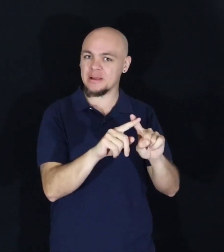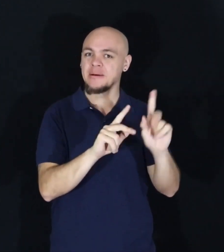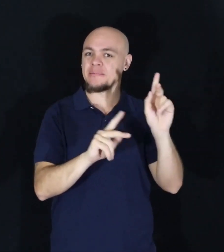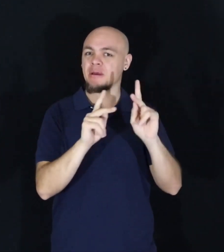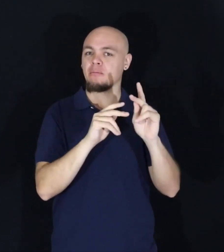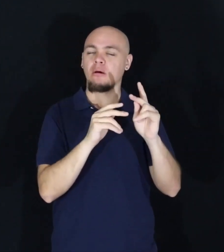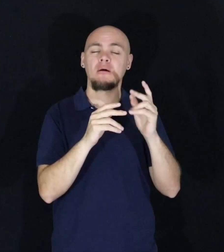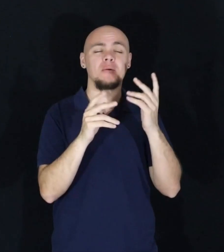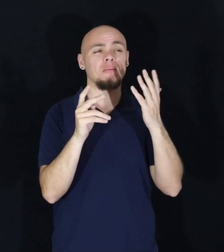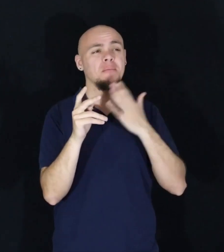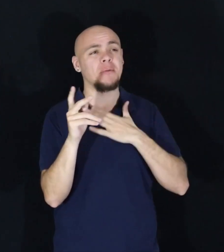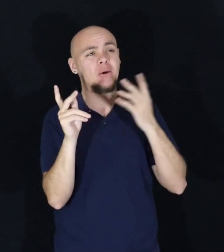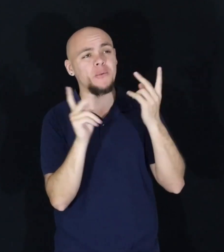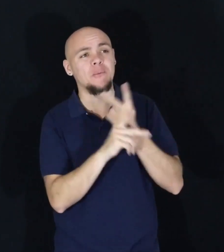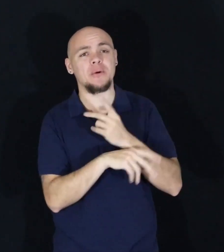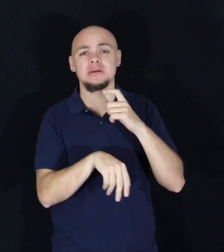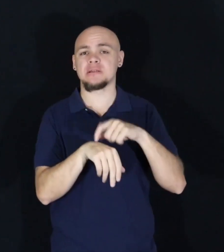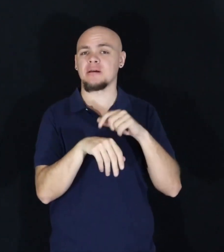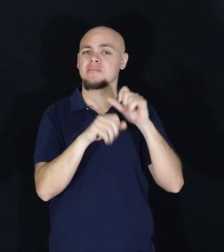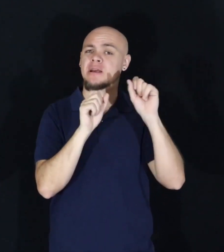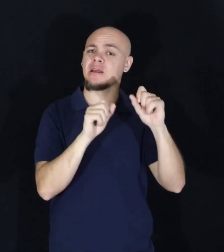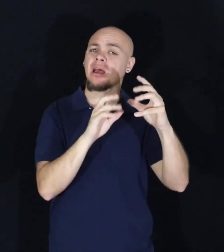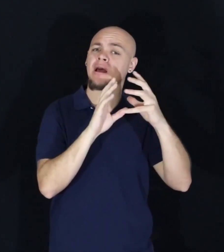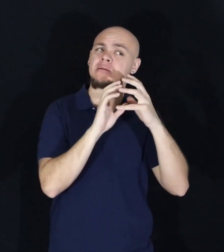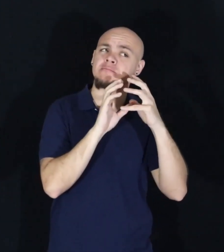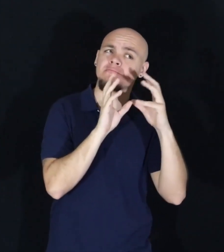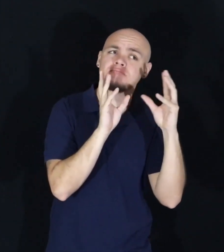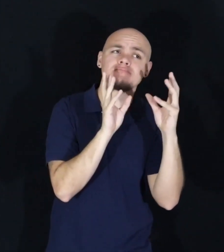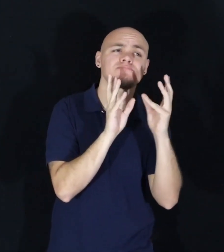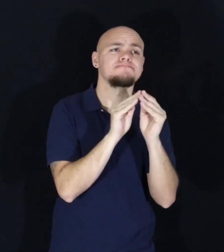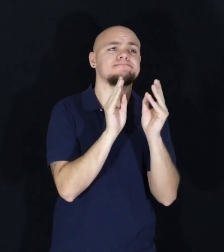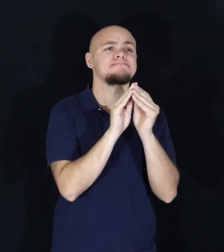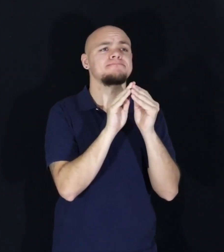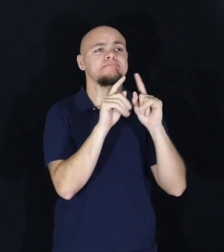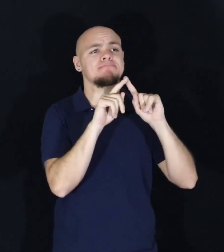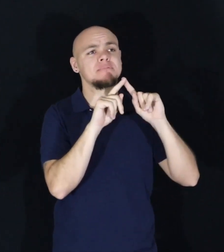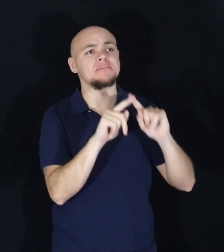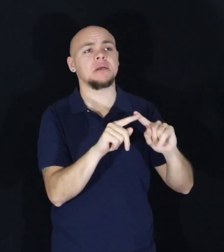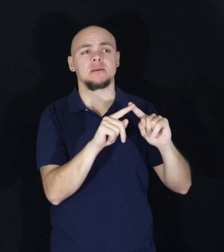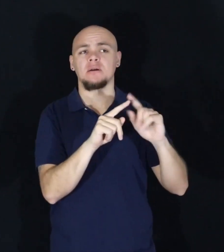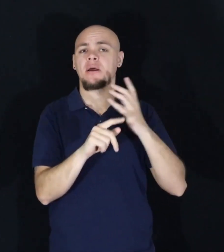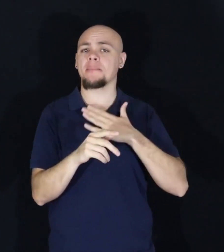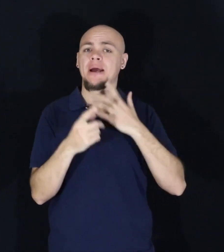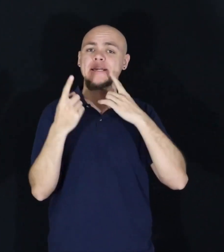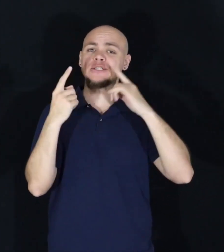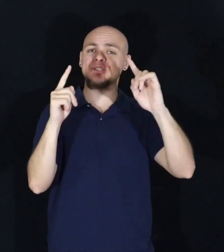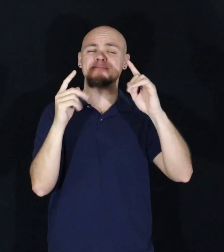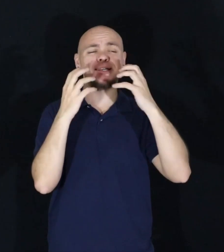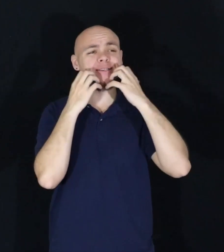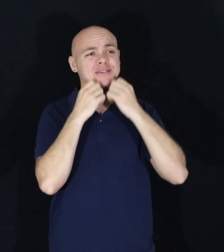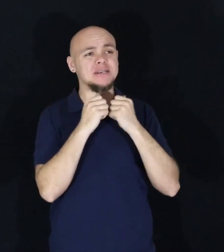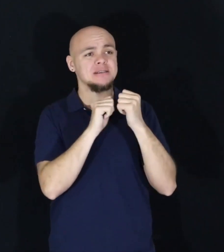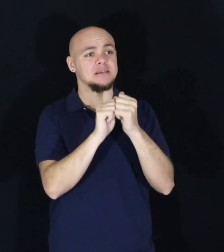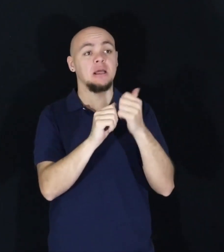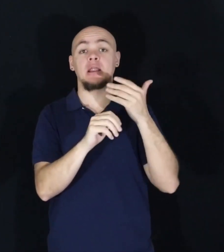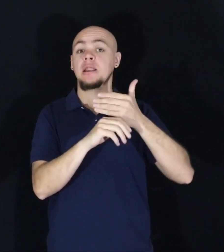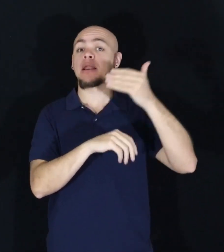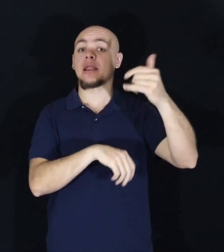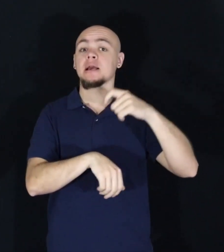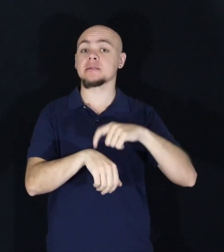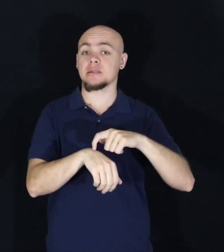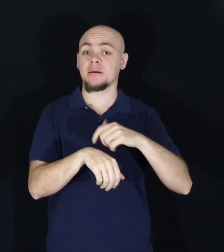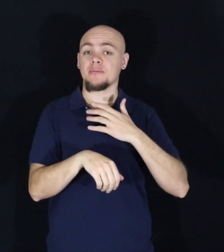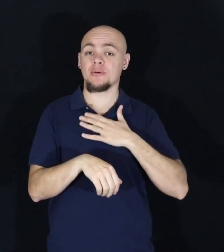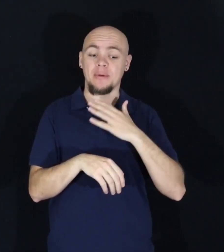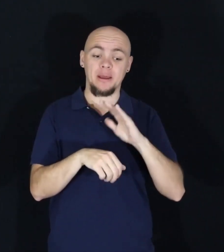my worst times, and people to celebrate and cherish my achievements with. The next time I was with my pet